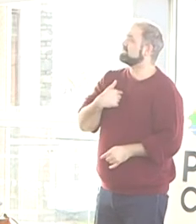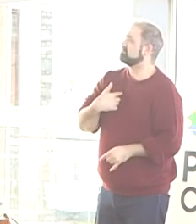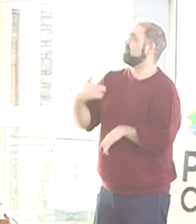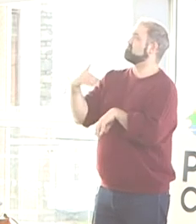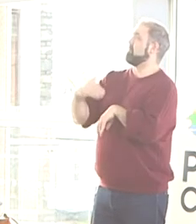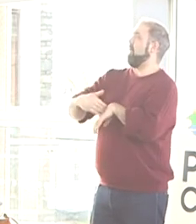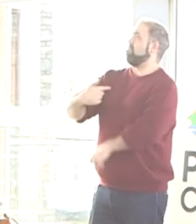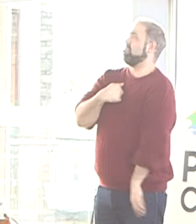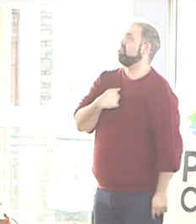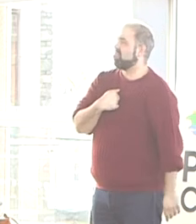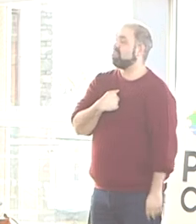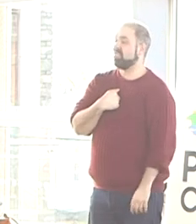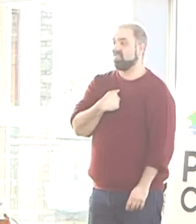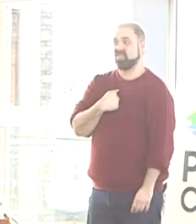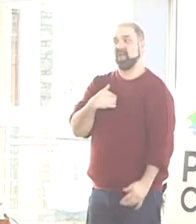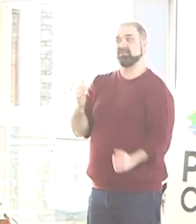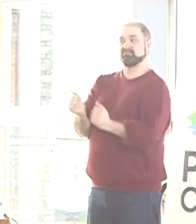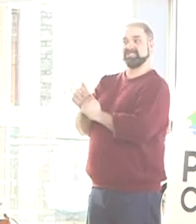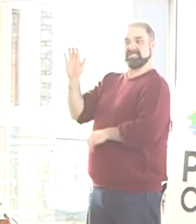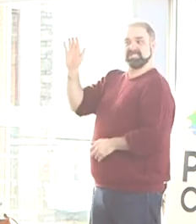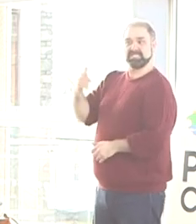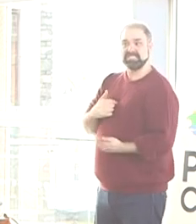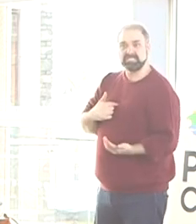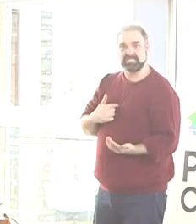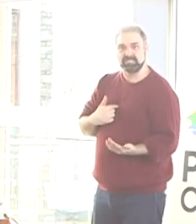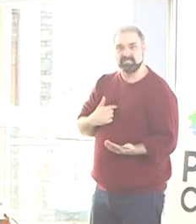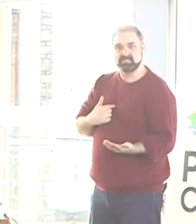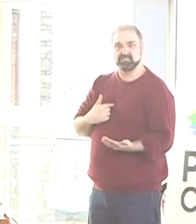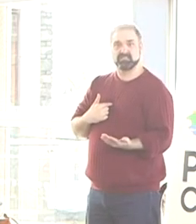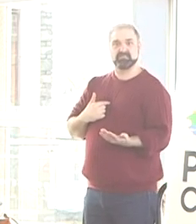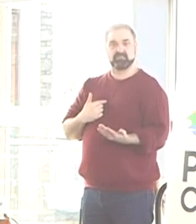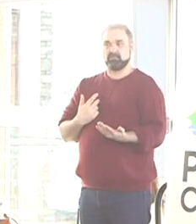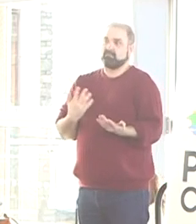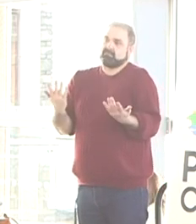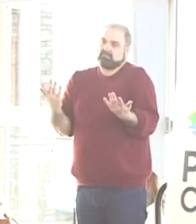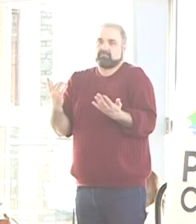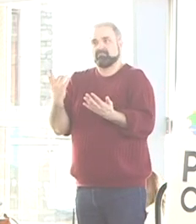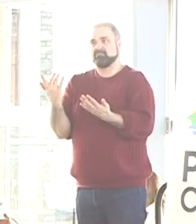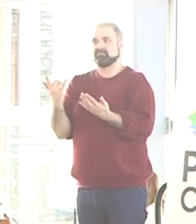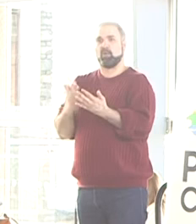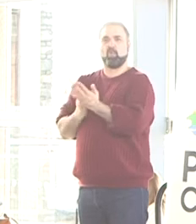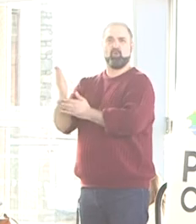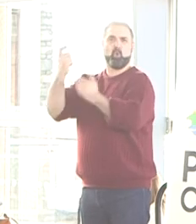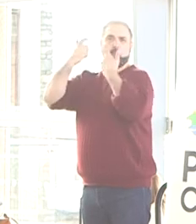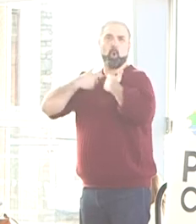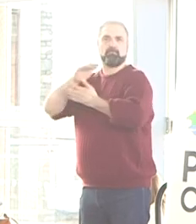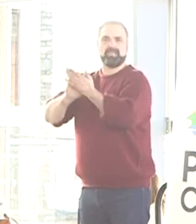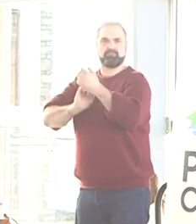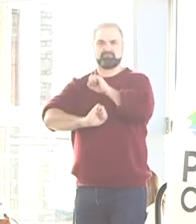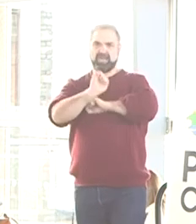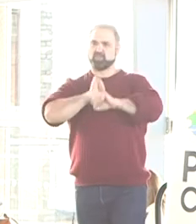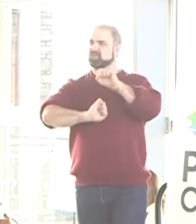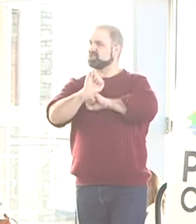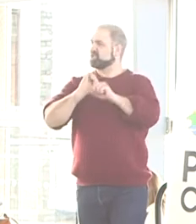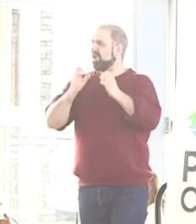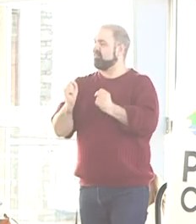criminal. And consequently, and there was some protection offered because it was going to the court. But consequently, there